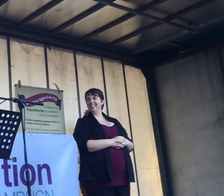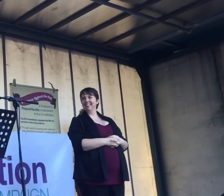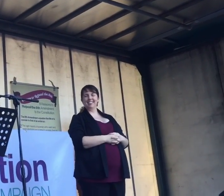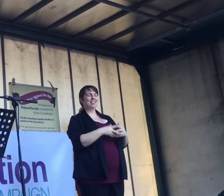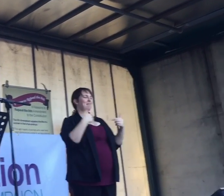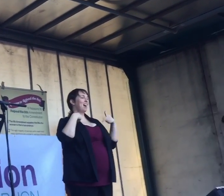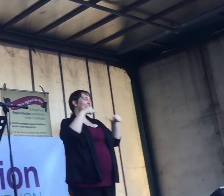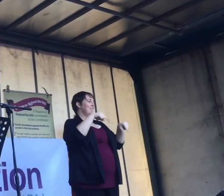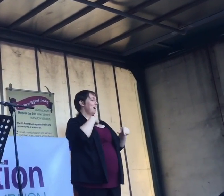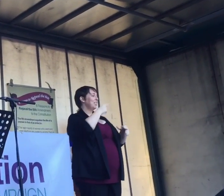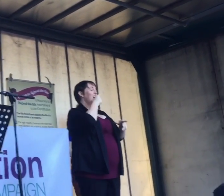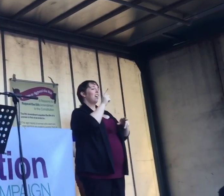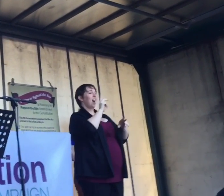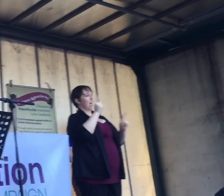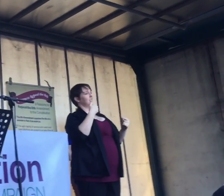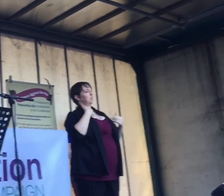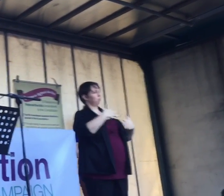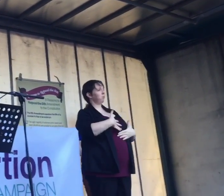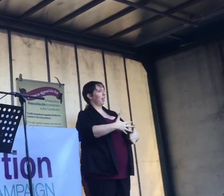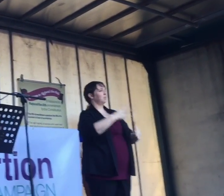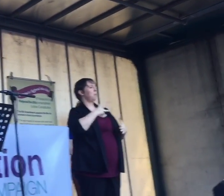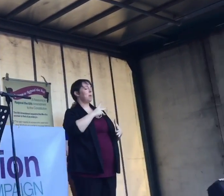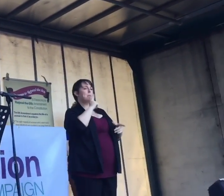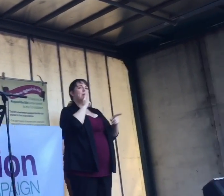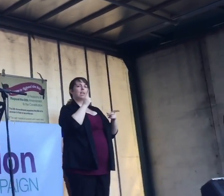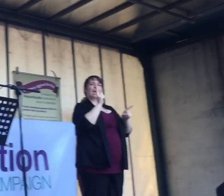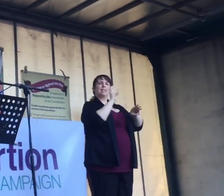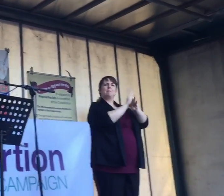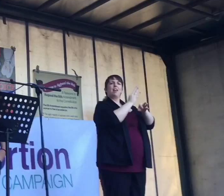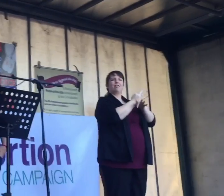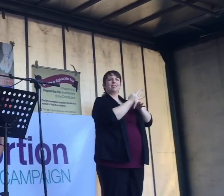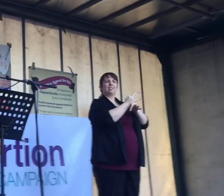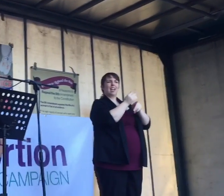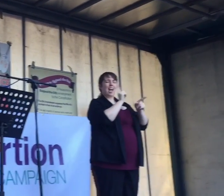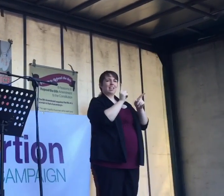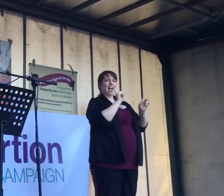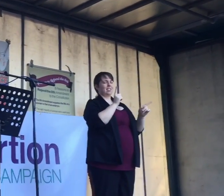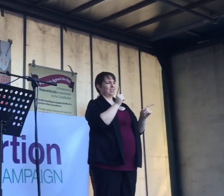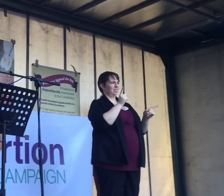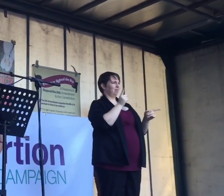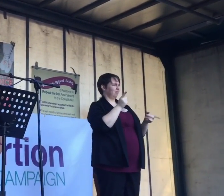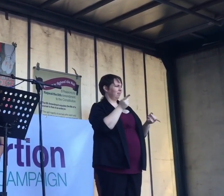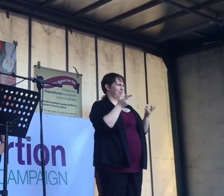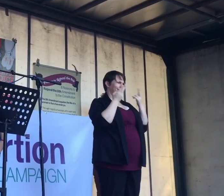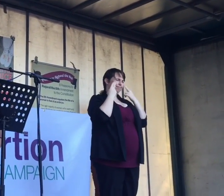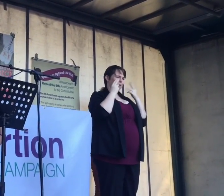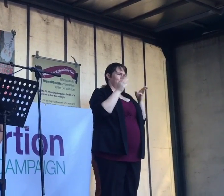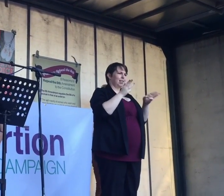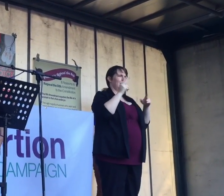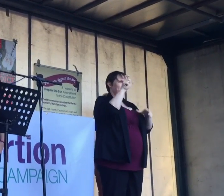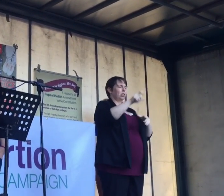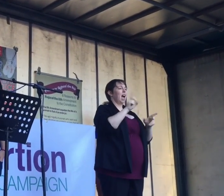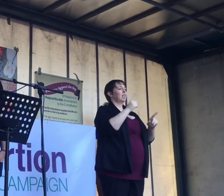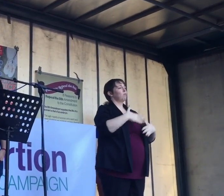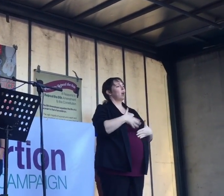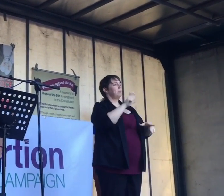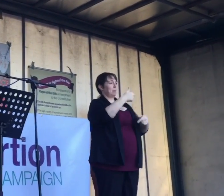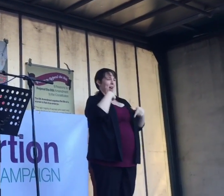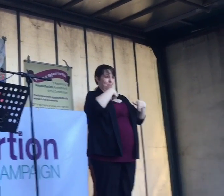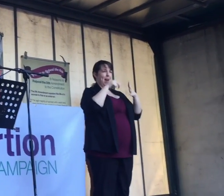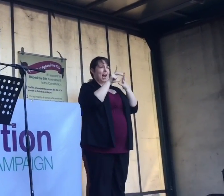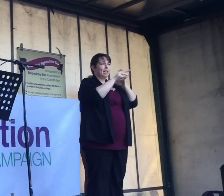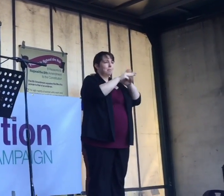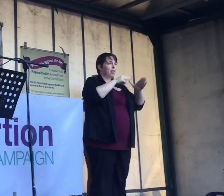I'm here talking not only as a pregnant person, but also as a parent and as a practical and ethical person. As a pregnant person, I'm here